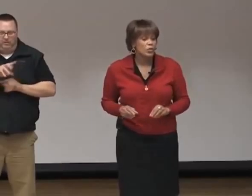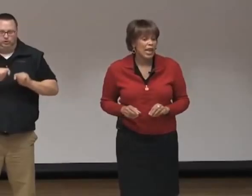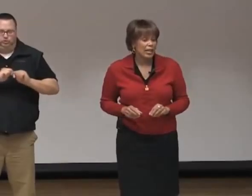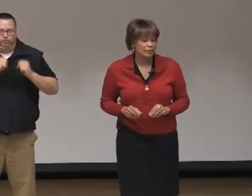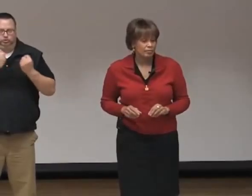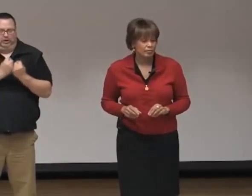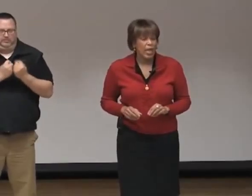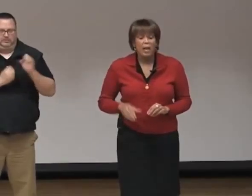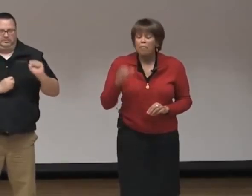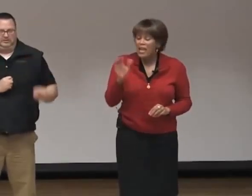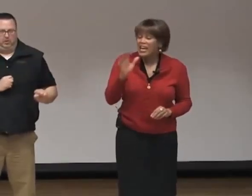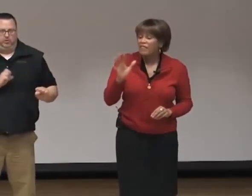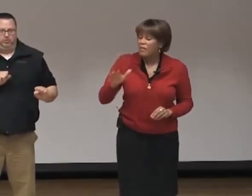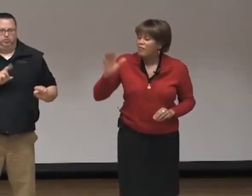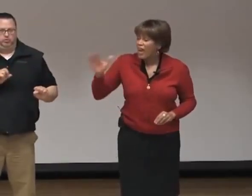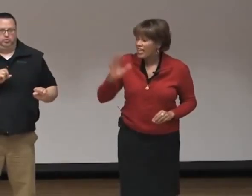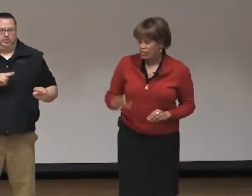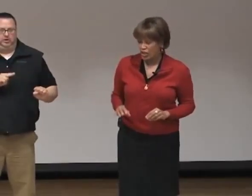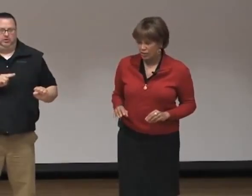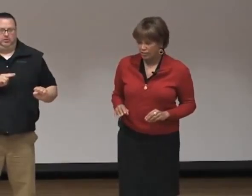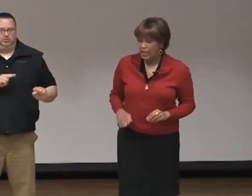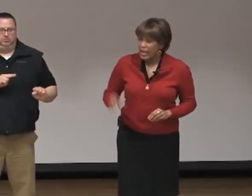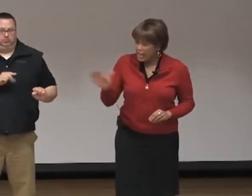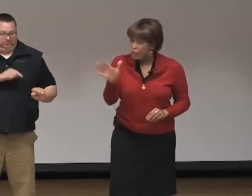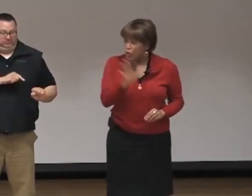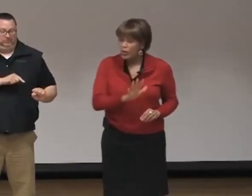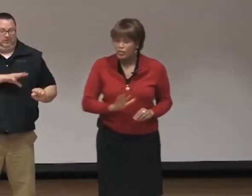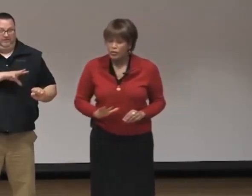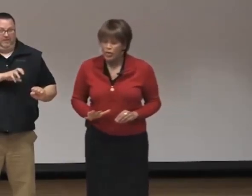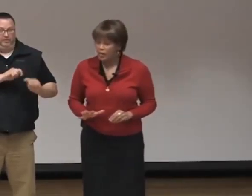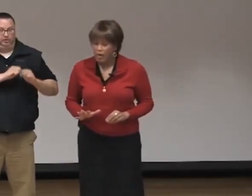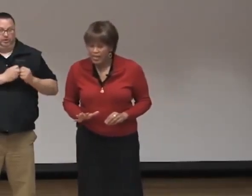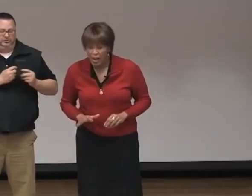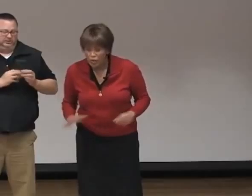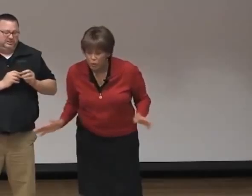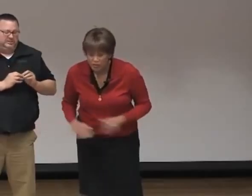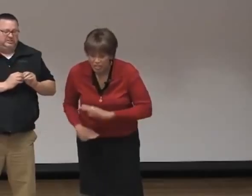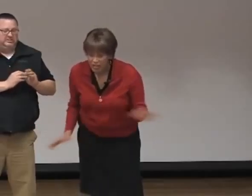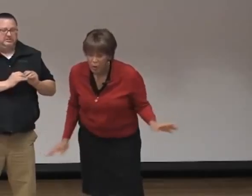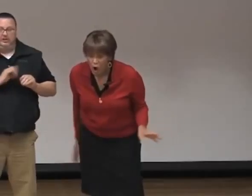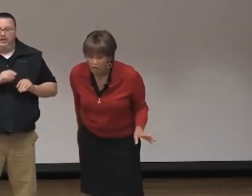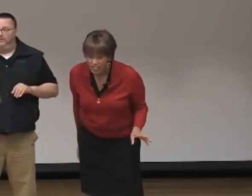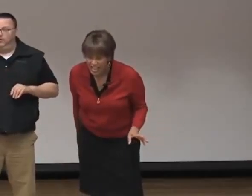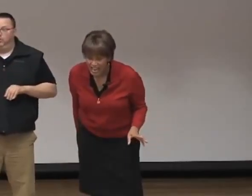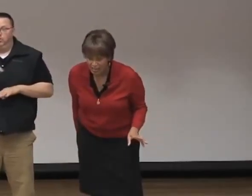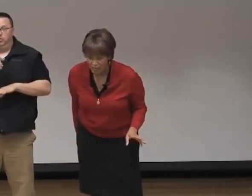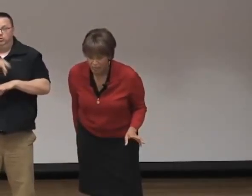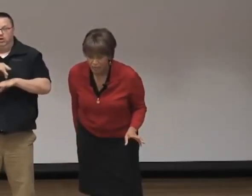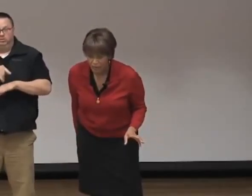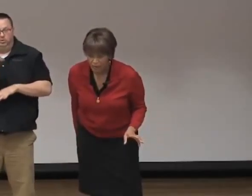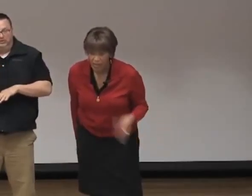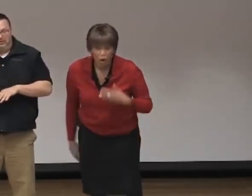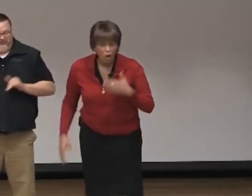of Sudan. Many of them fight each other. If you went to Sudan right now, you would think they were all the same.